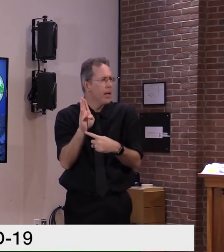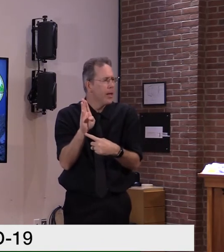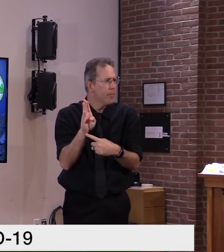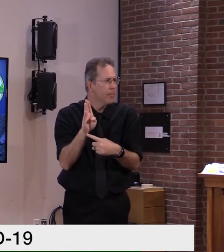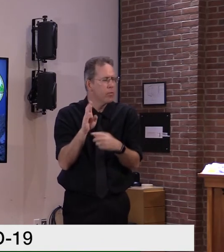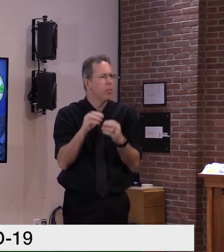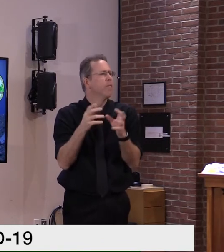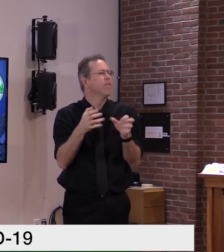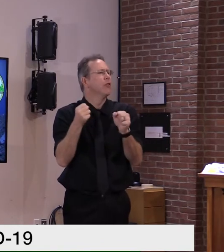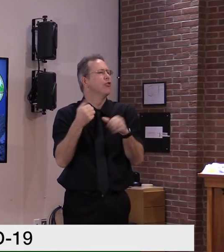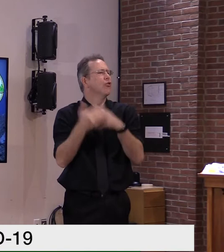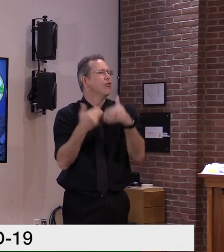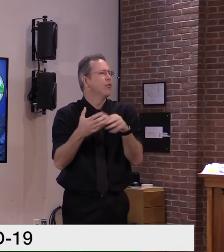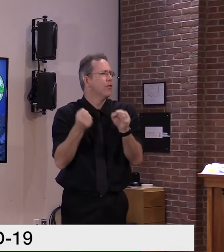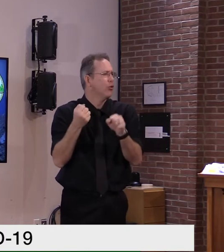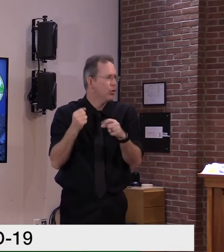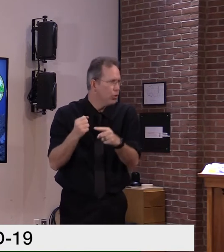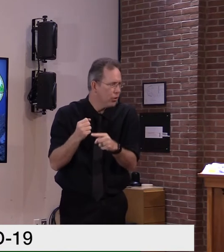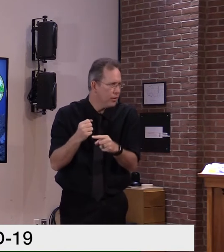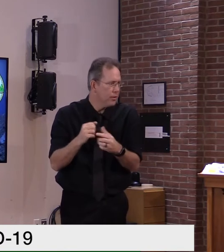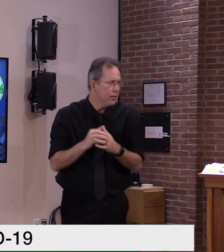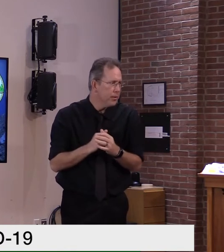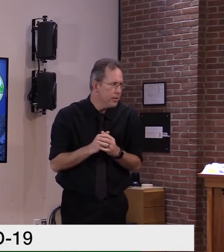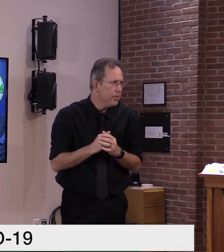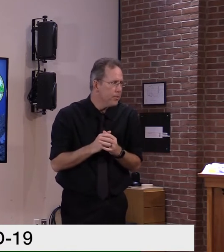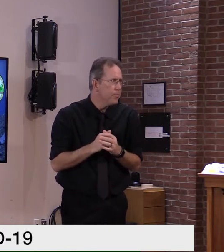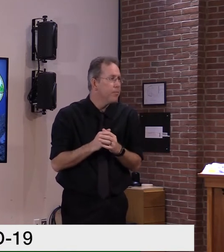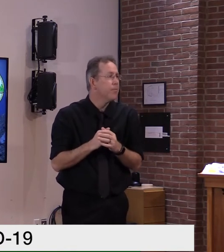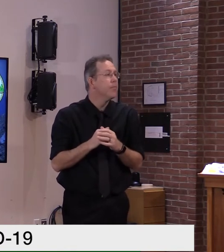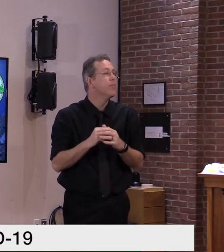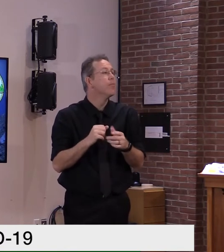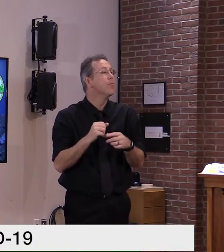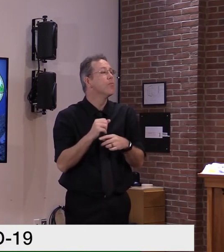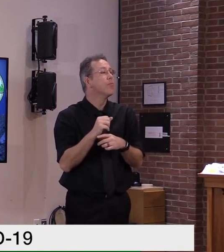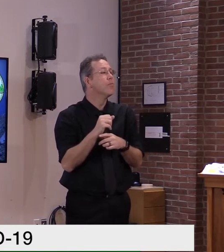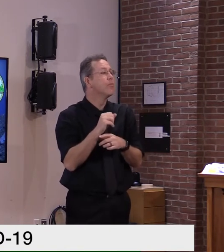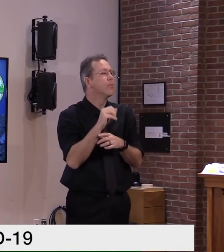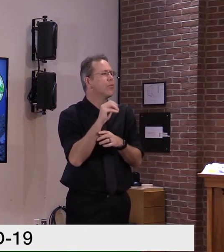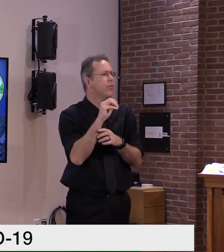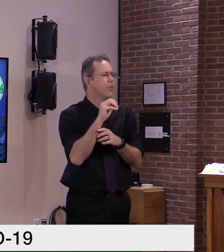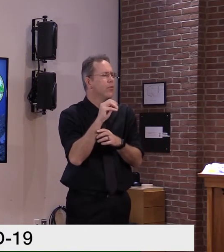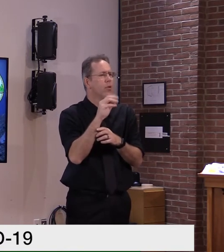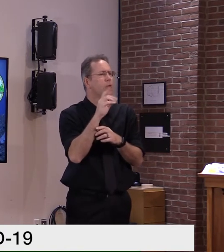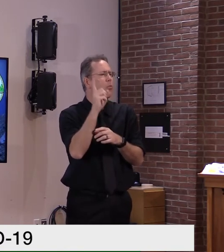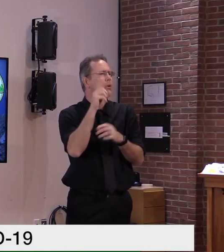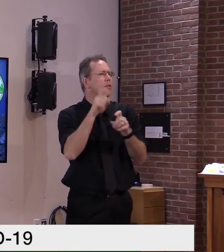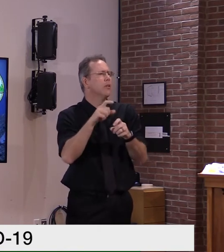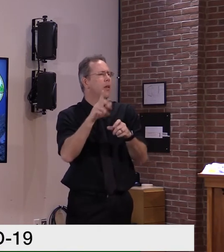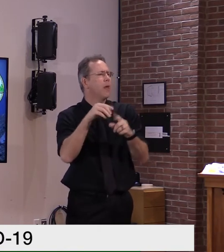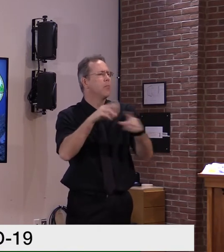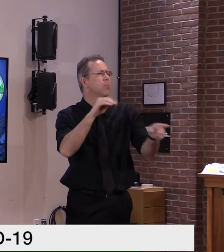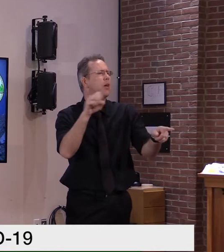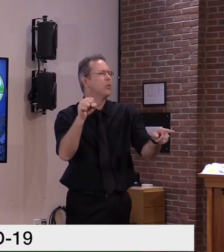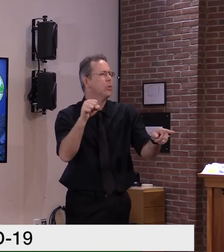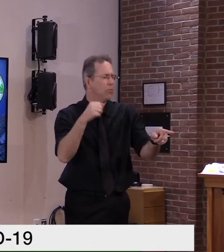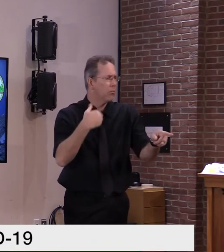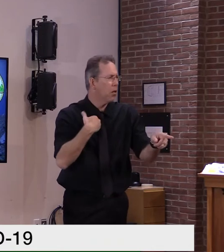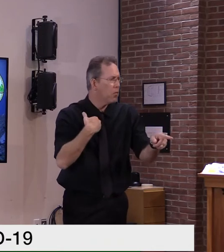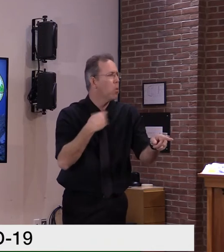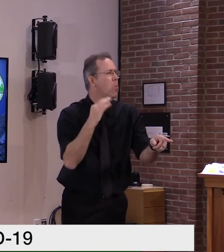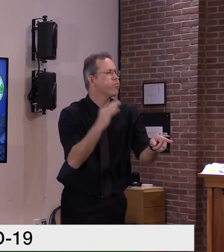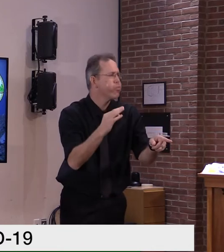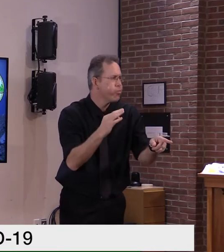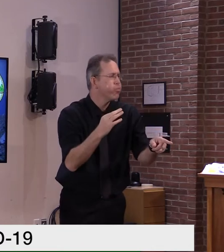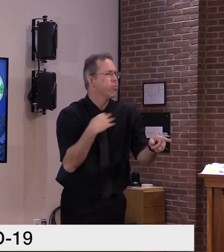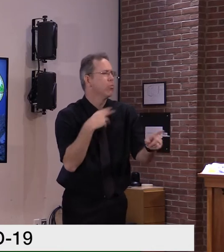quicker and faster. Broad, for example, is one of those. We